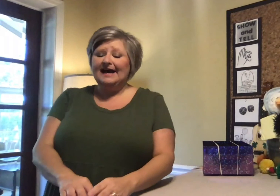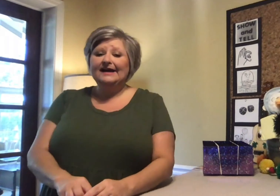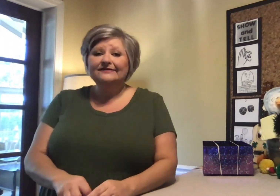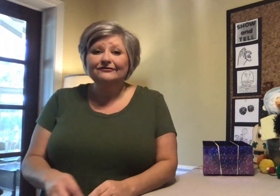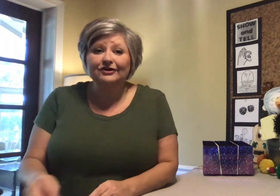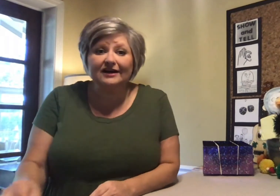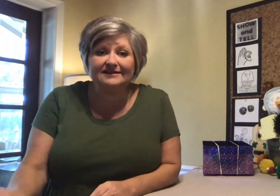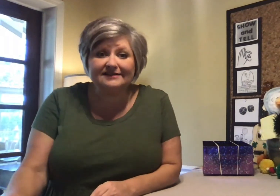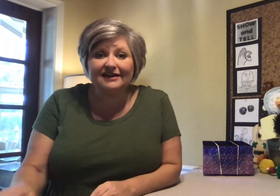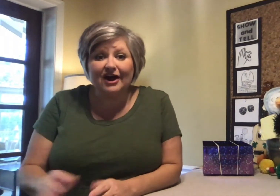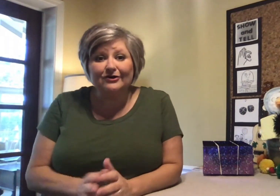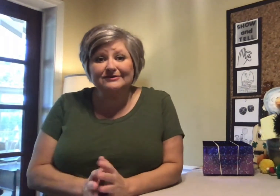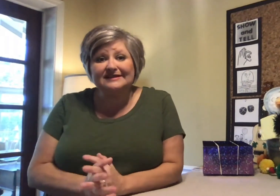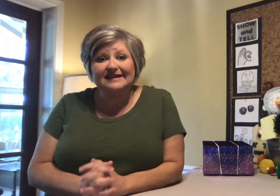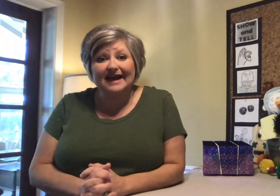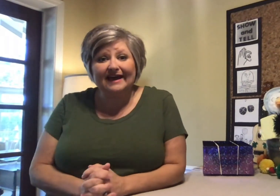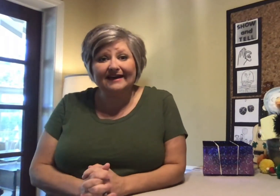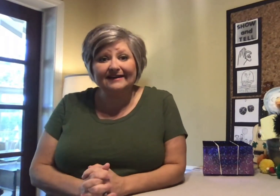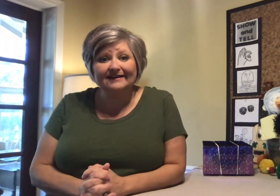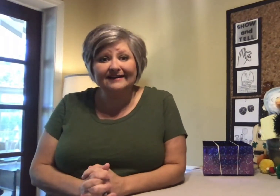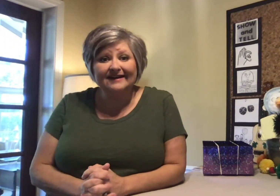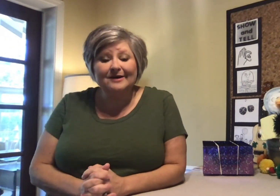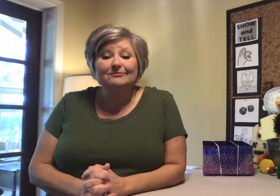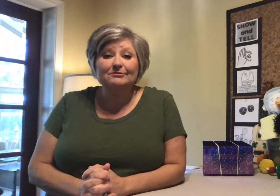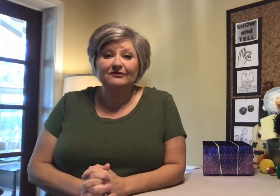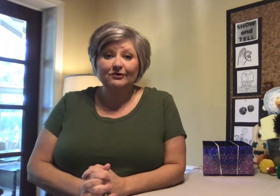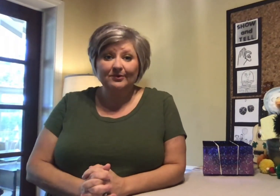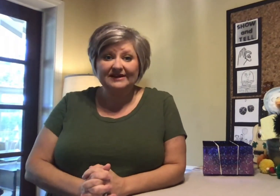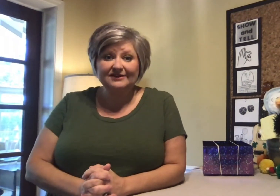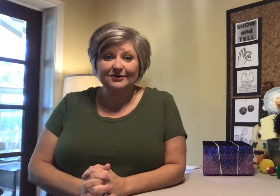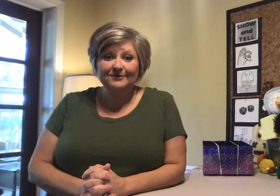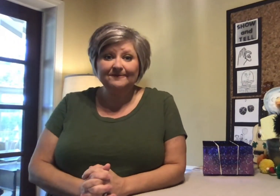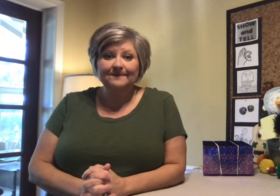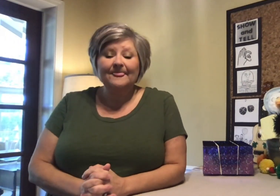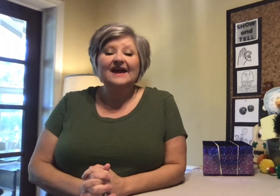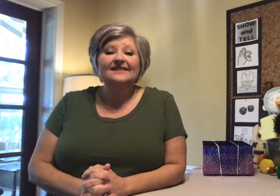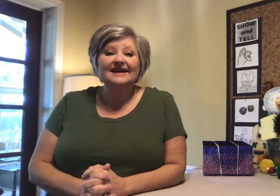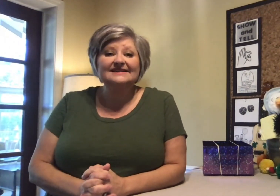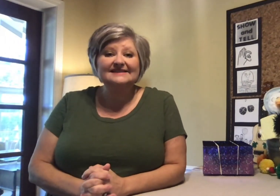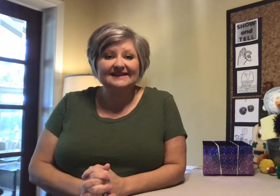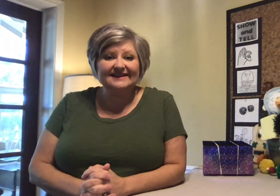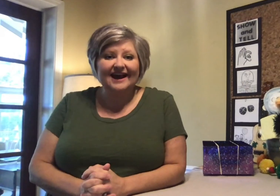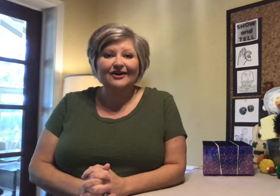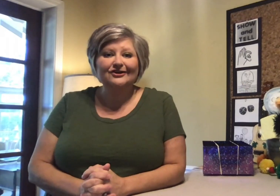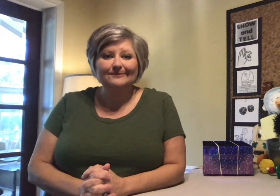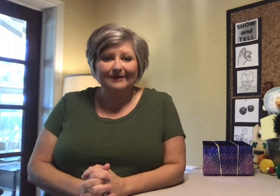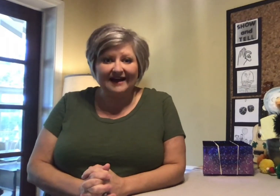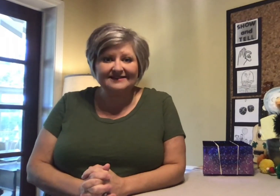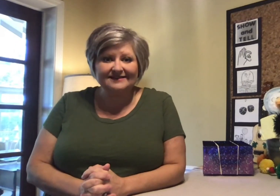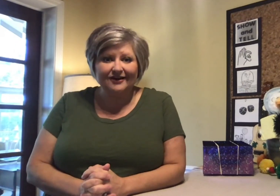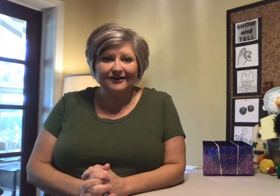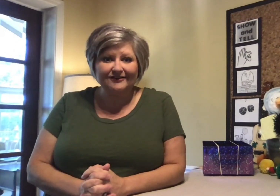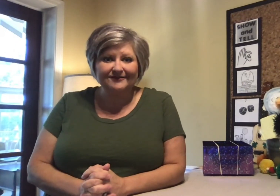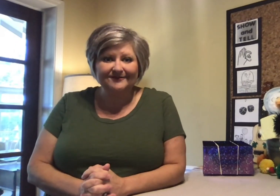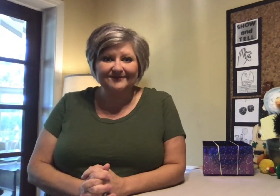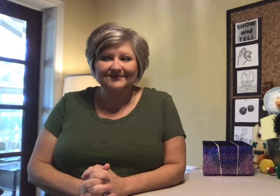time for us to go today. But before we do, let's sing our goodbye song.